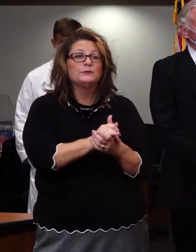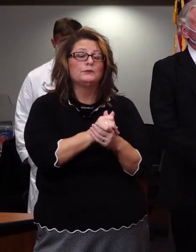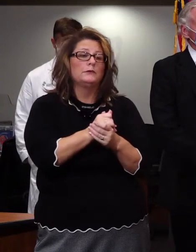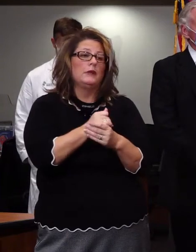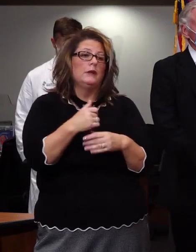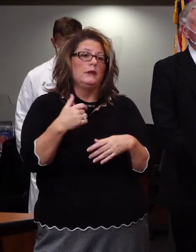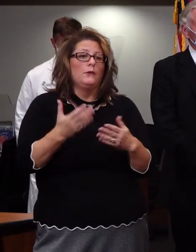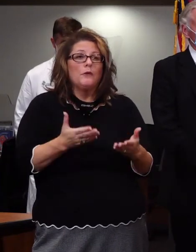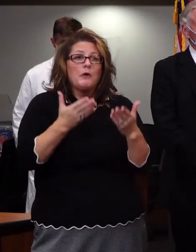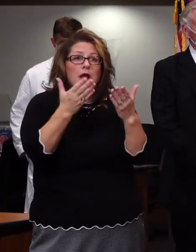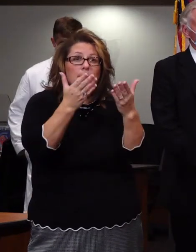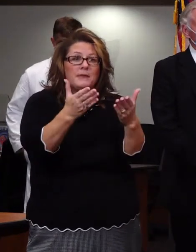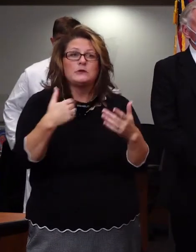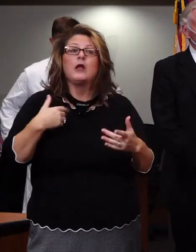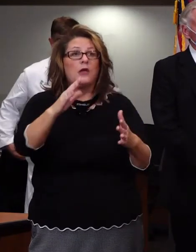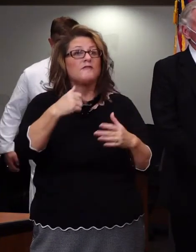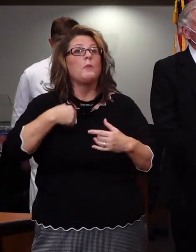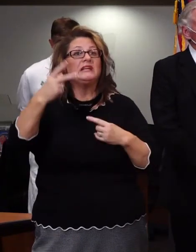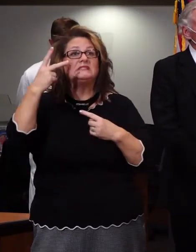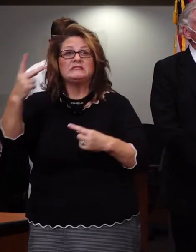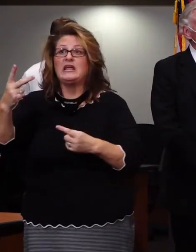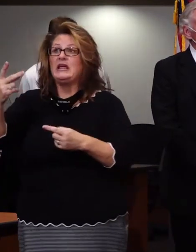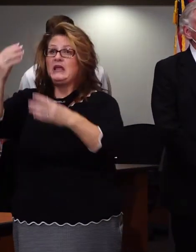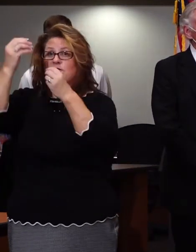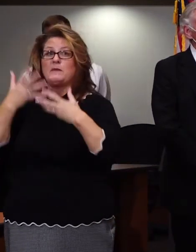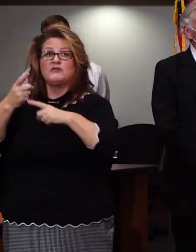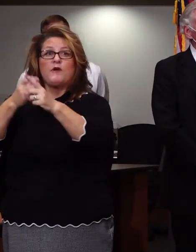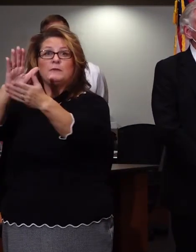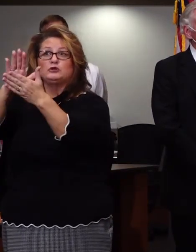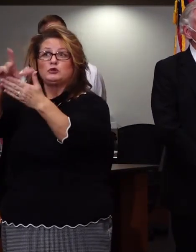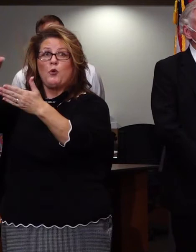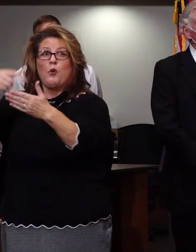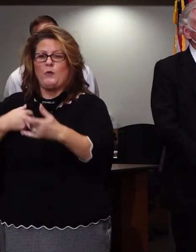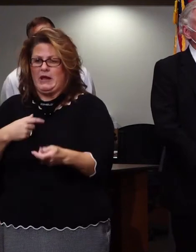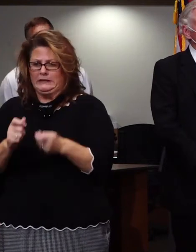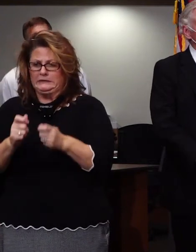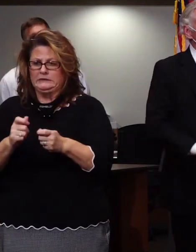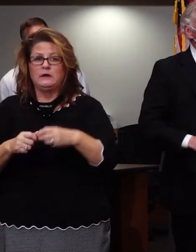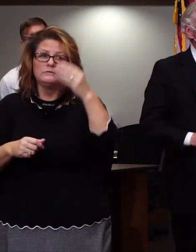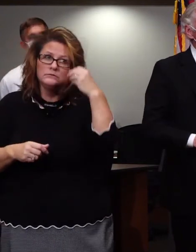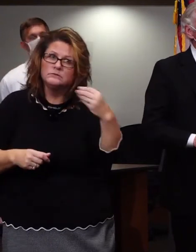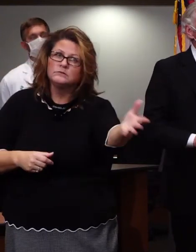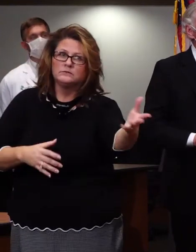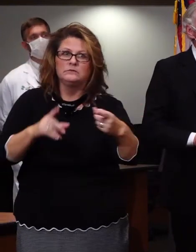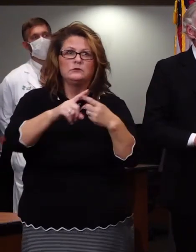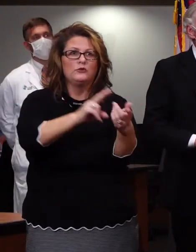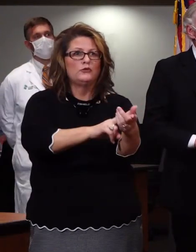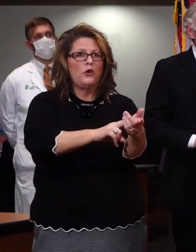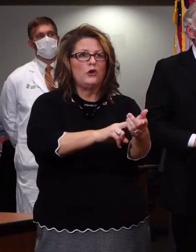make sure that we're revising them as we get input from the schools directly as to the challenges that they face in trying to follow